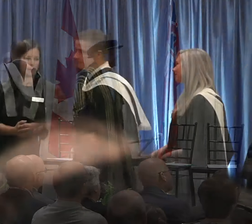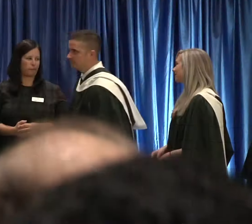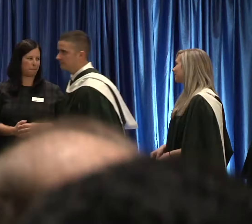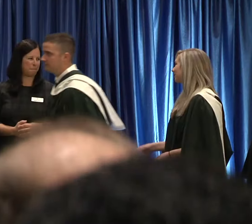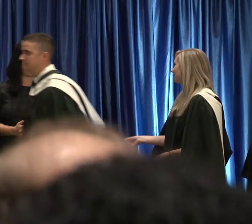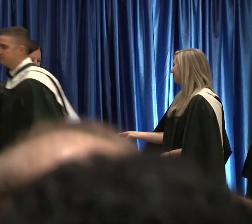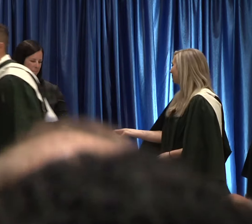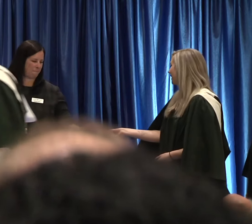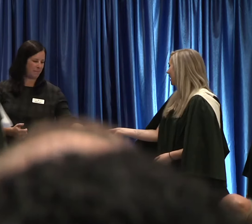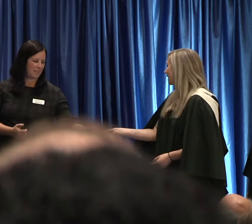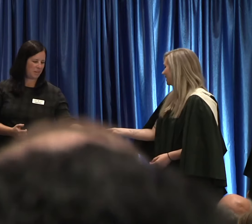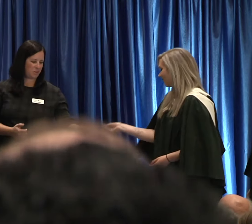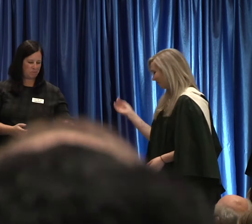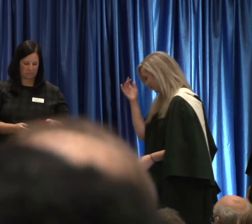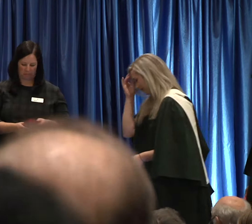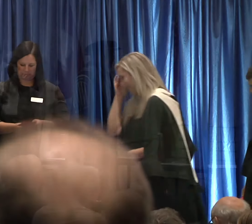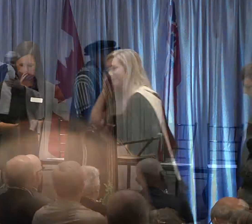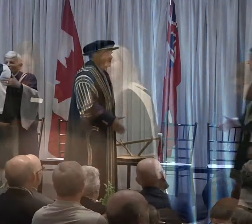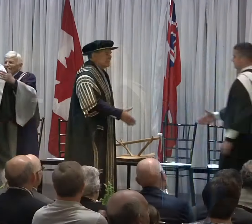Eric Bird.